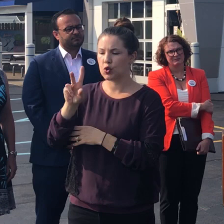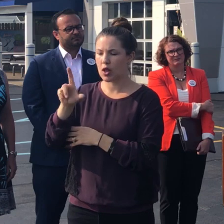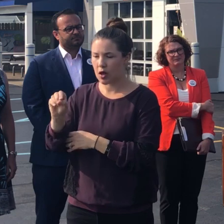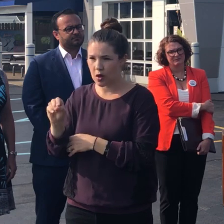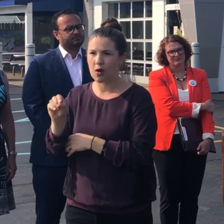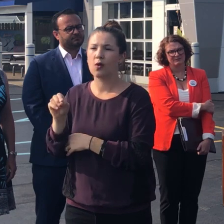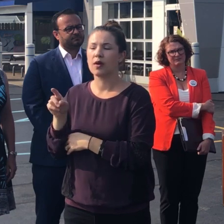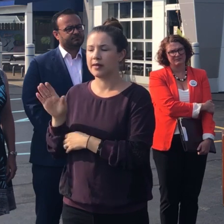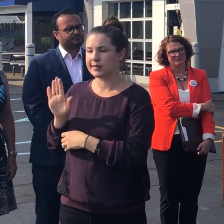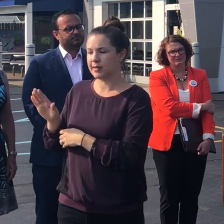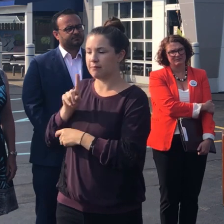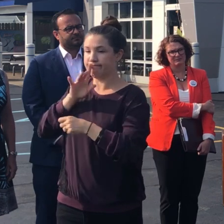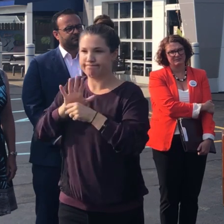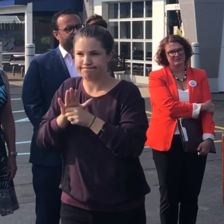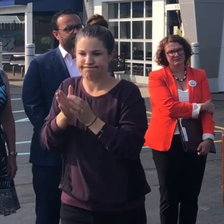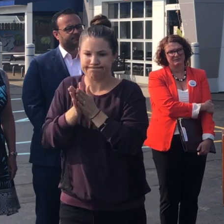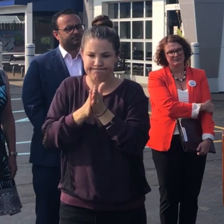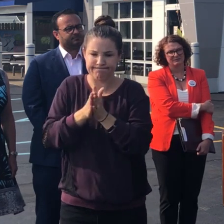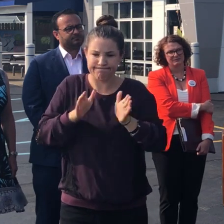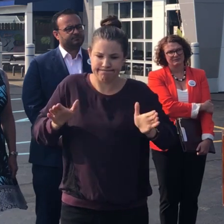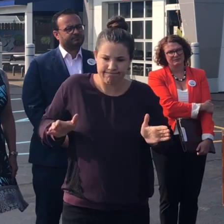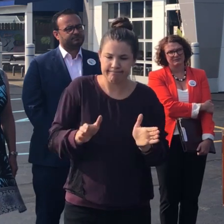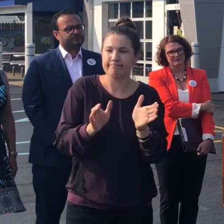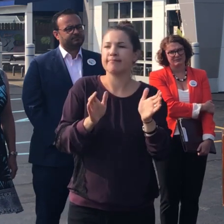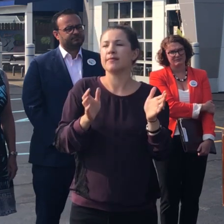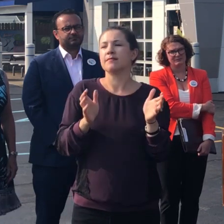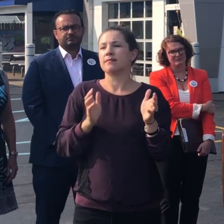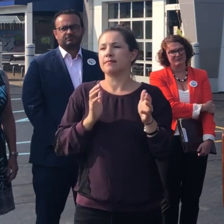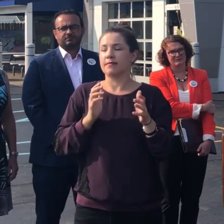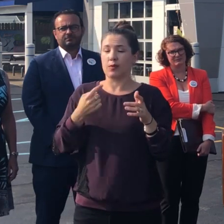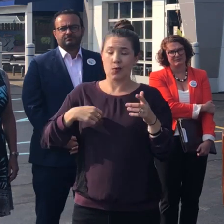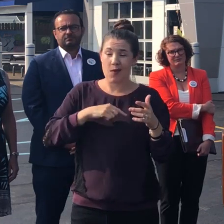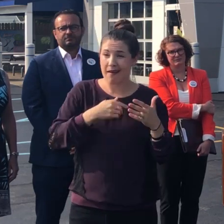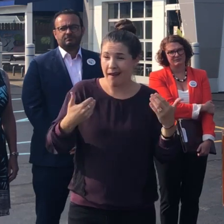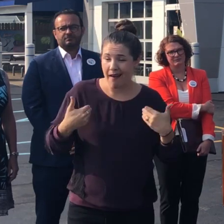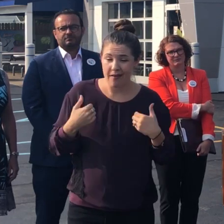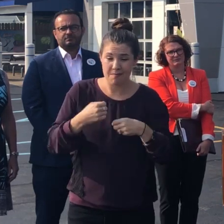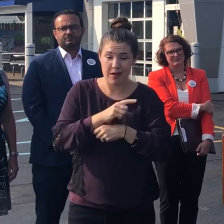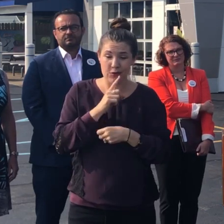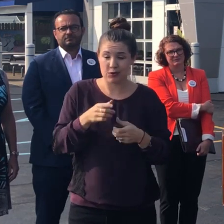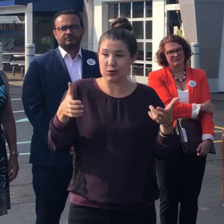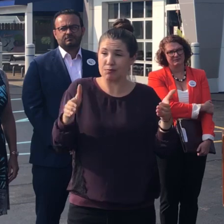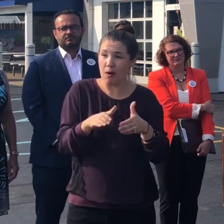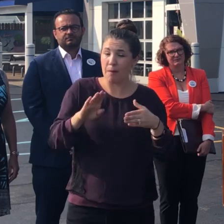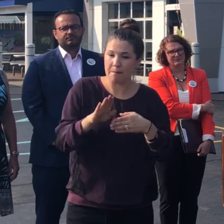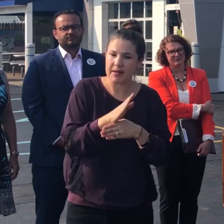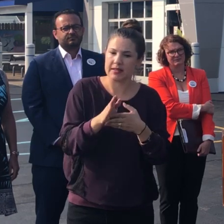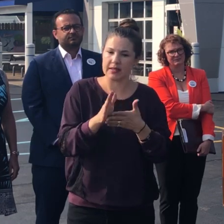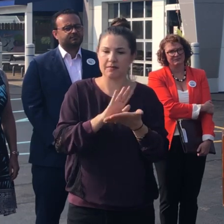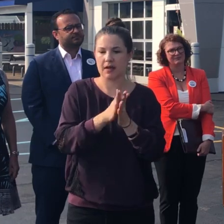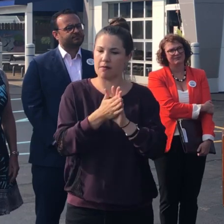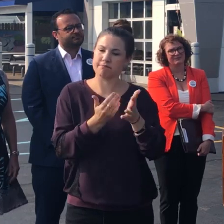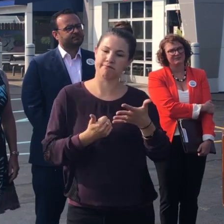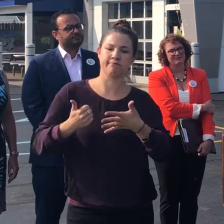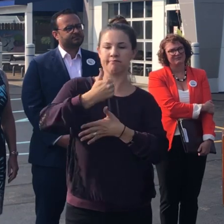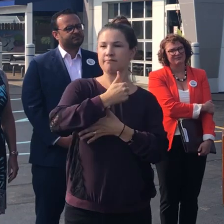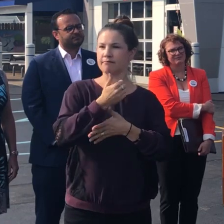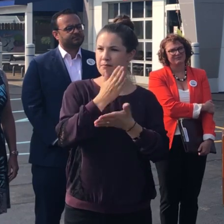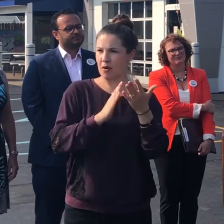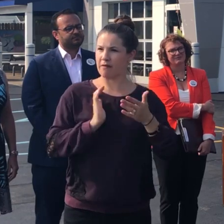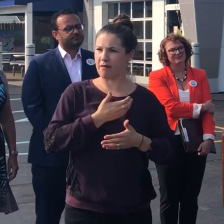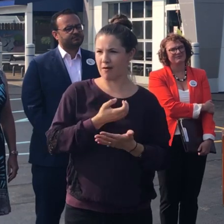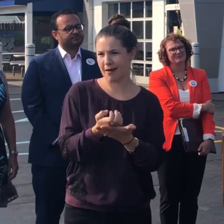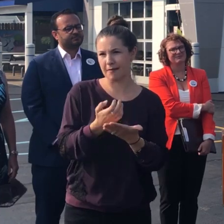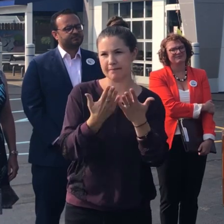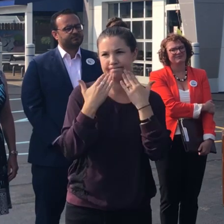another firm commitment that we have, that the county has, to that making small business a key part of our economy. So